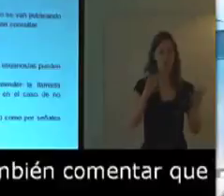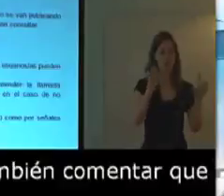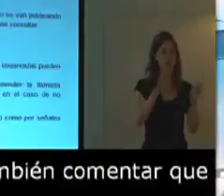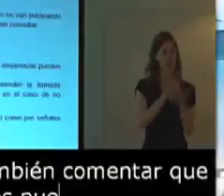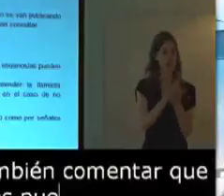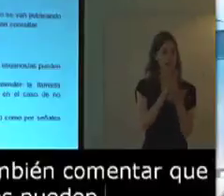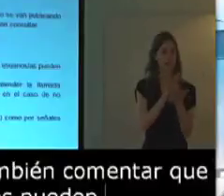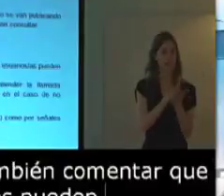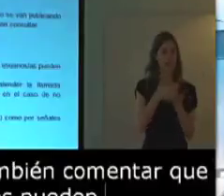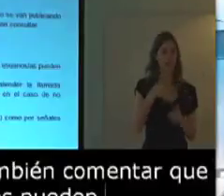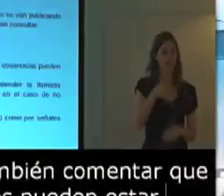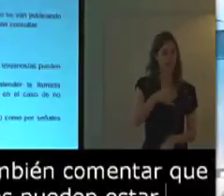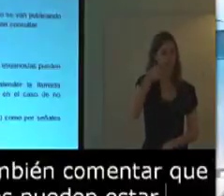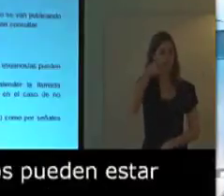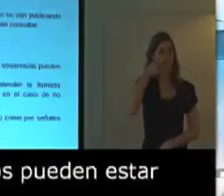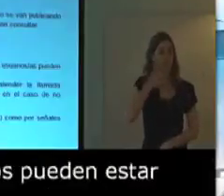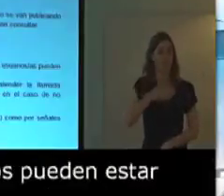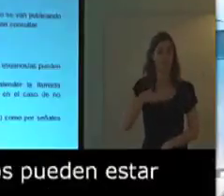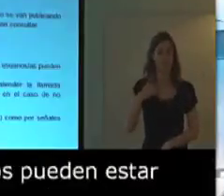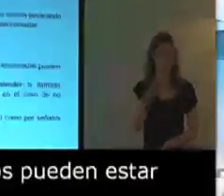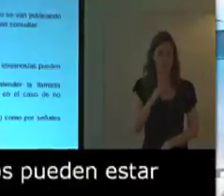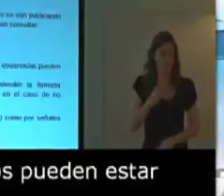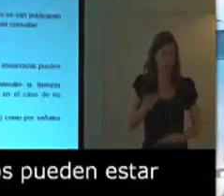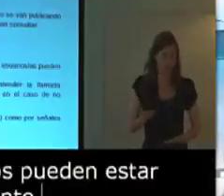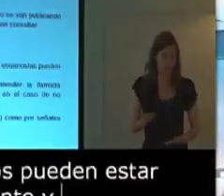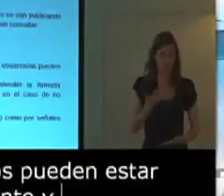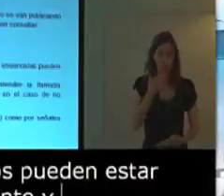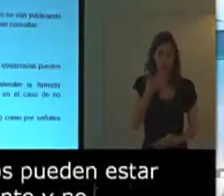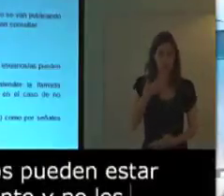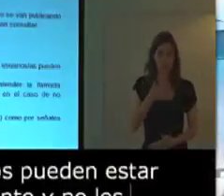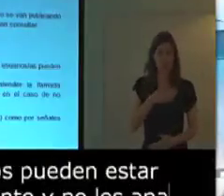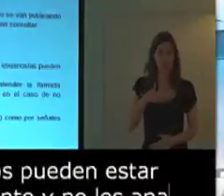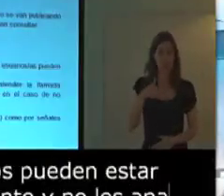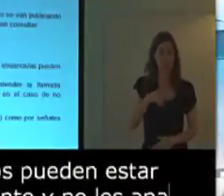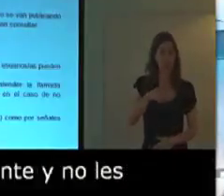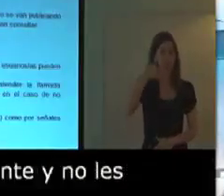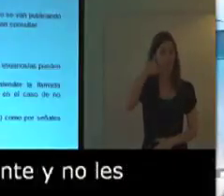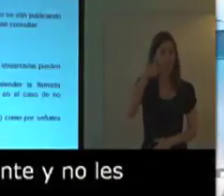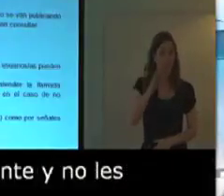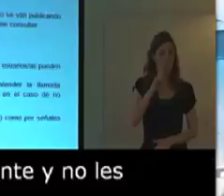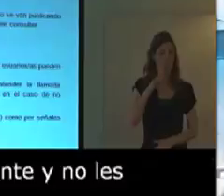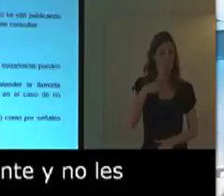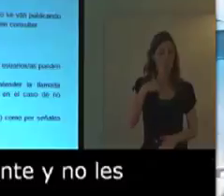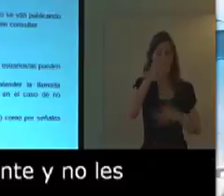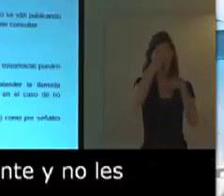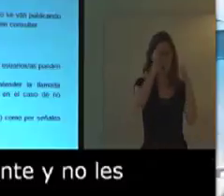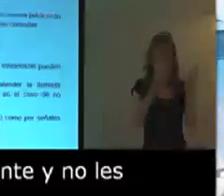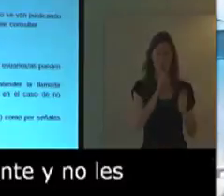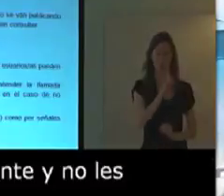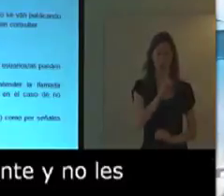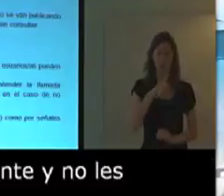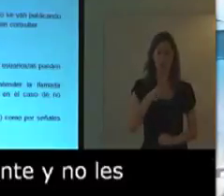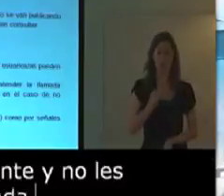individuals, users can be, could very well be watching television and don't want to answer,